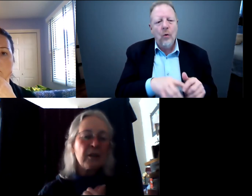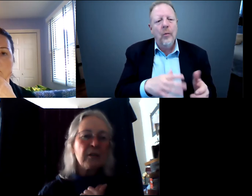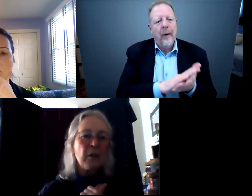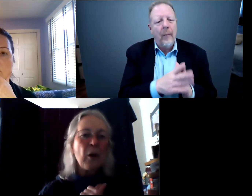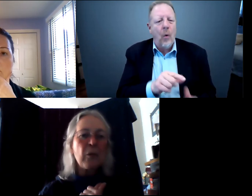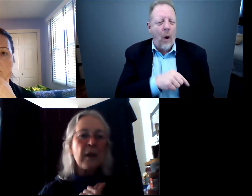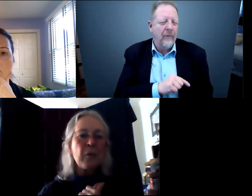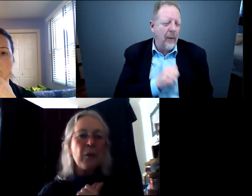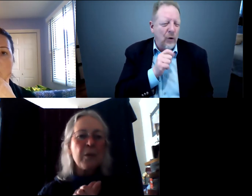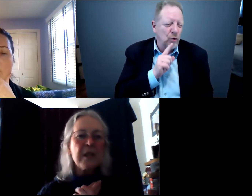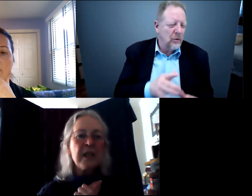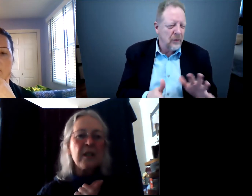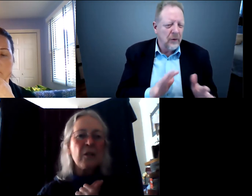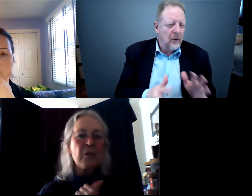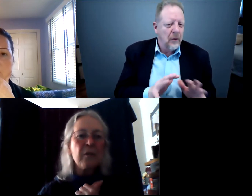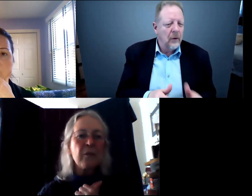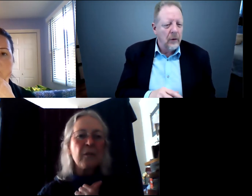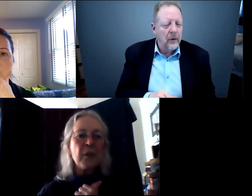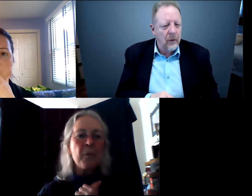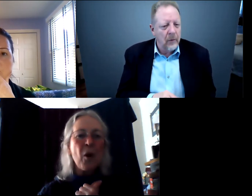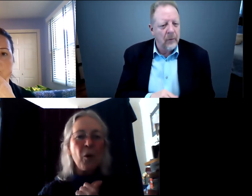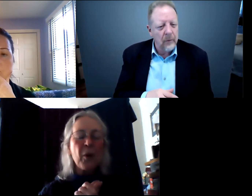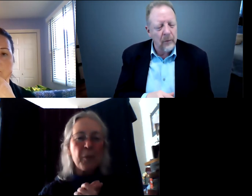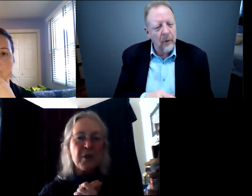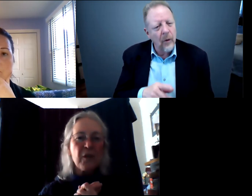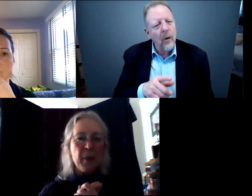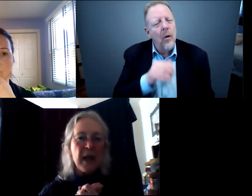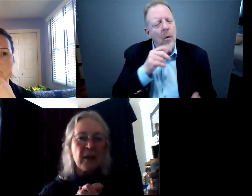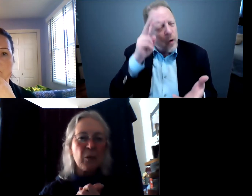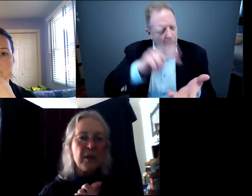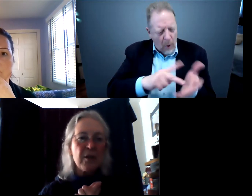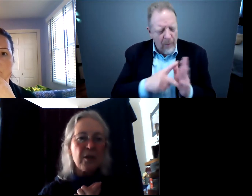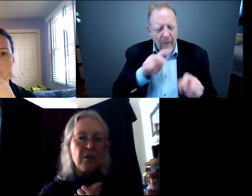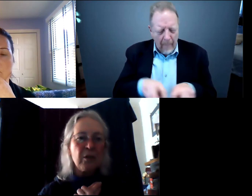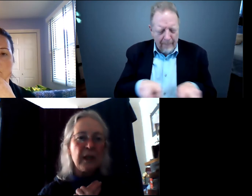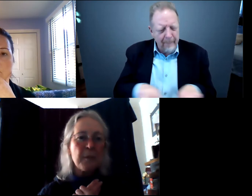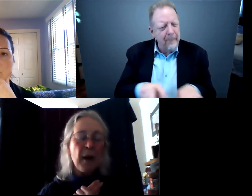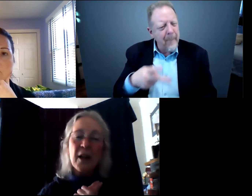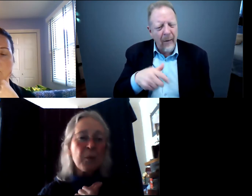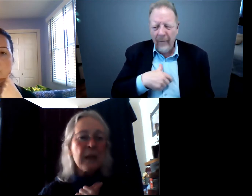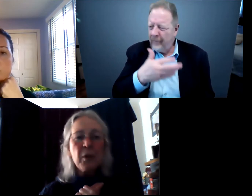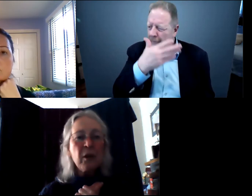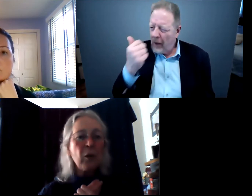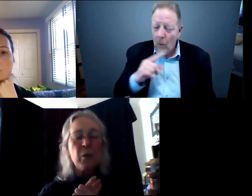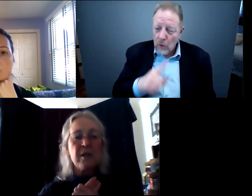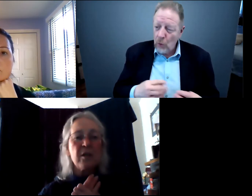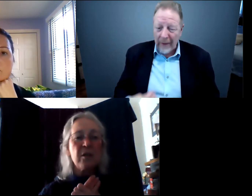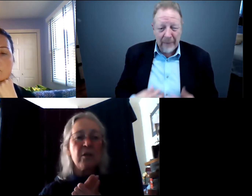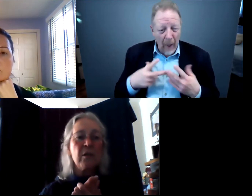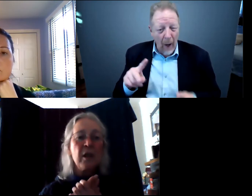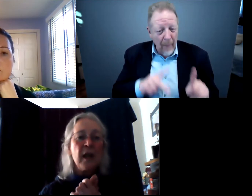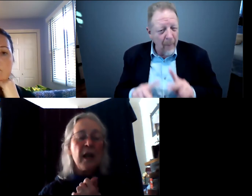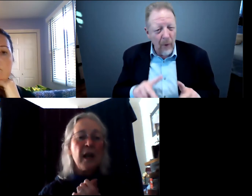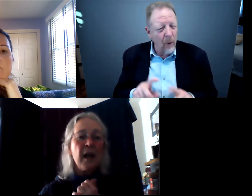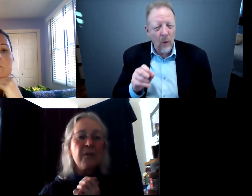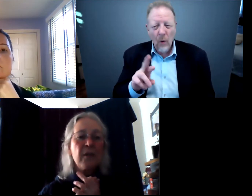I don't know. What was the whole purpose of the panel? Was to inspire people, or was it